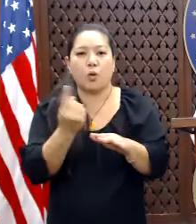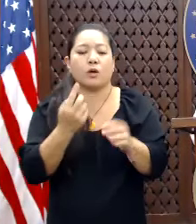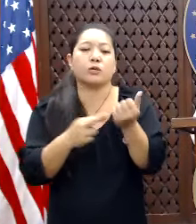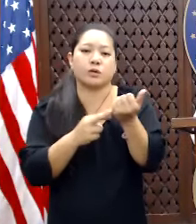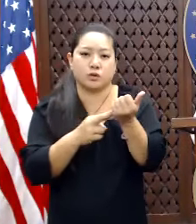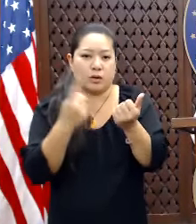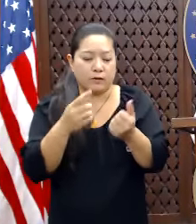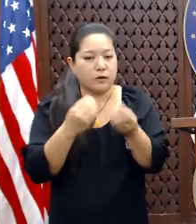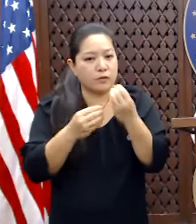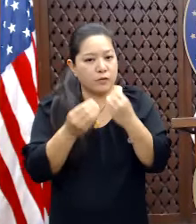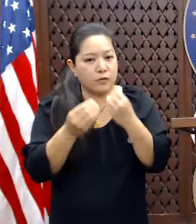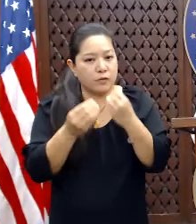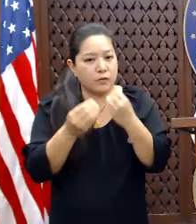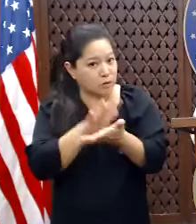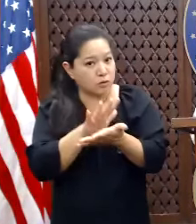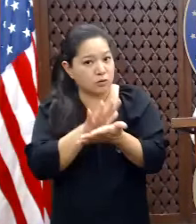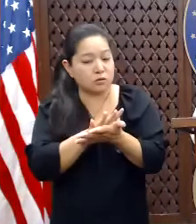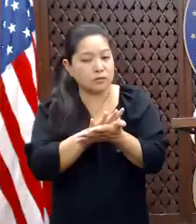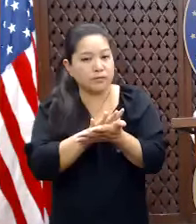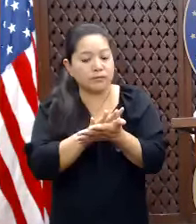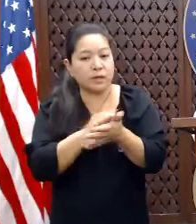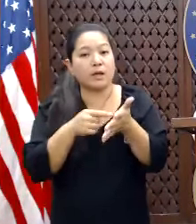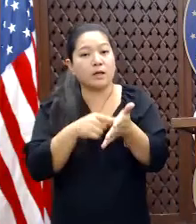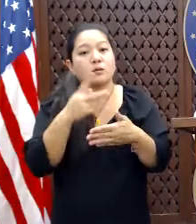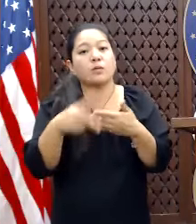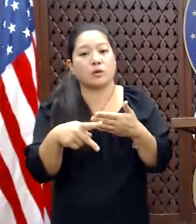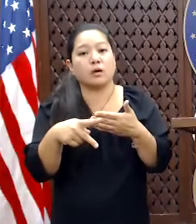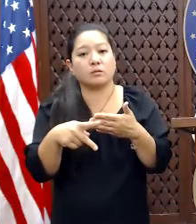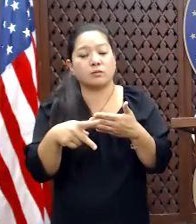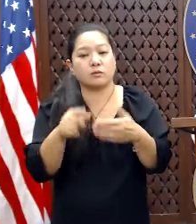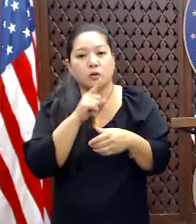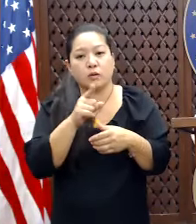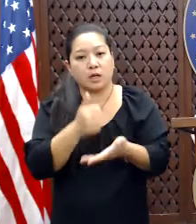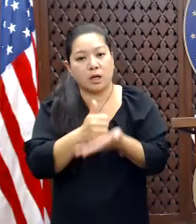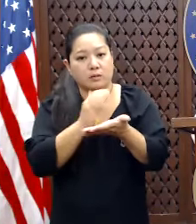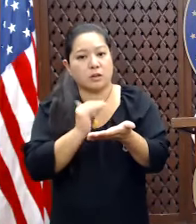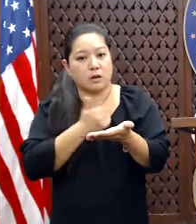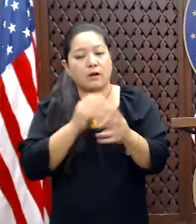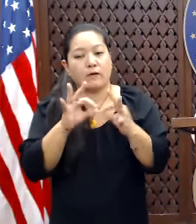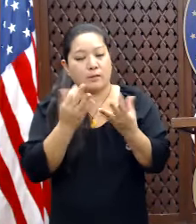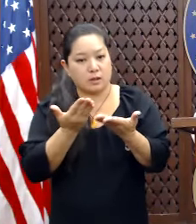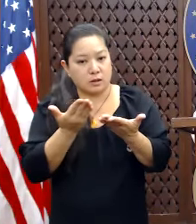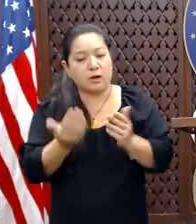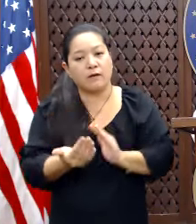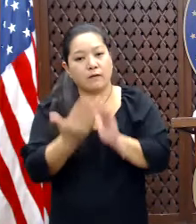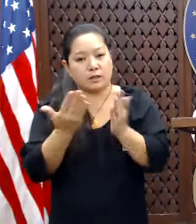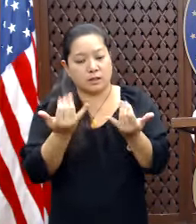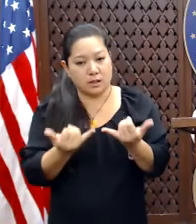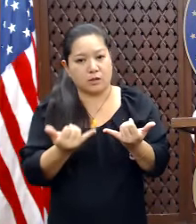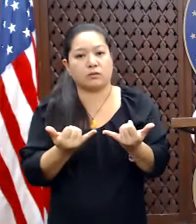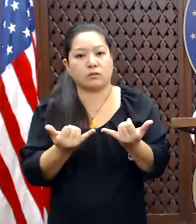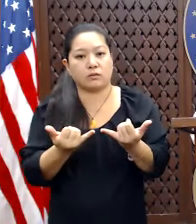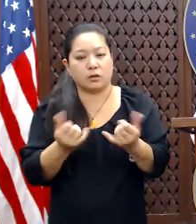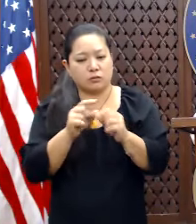of nutrition comes from the school. This program alleviates the hardship many families are facing.